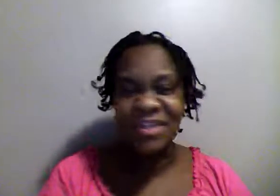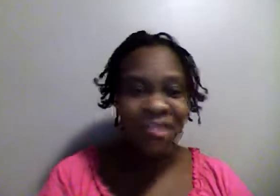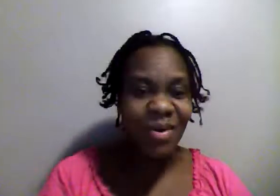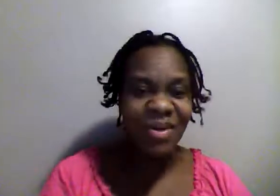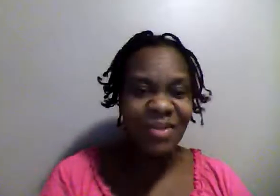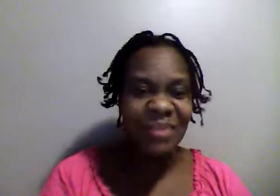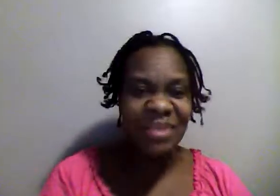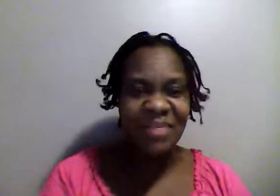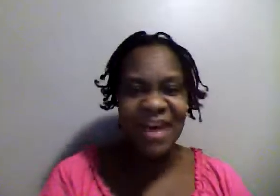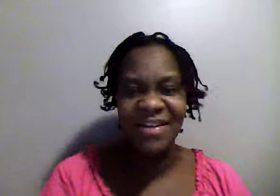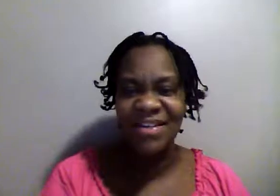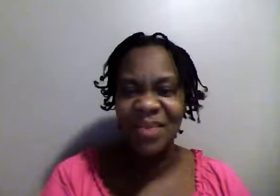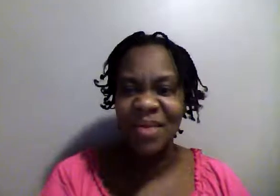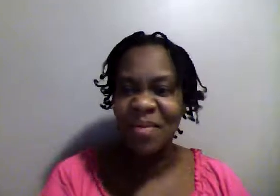around your tomato plant as well.